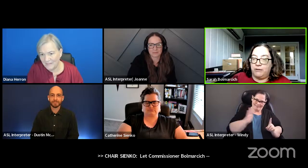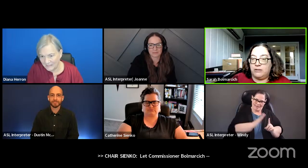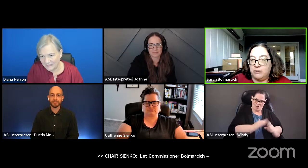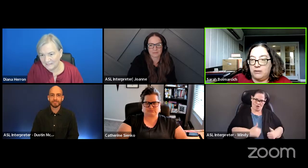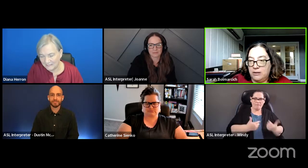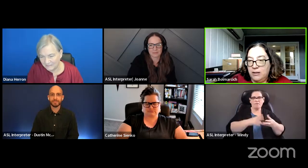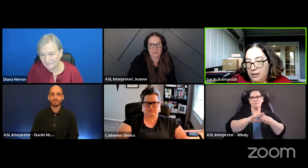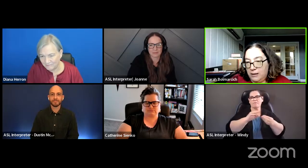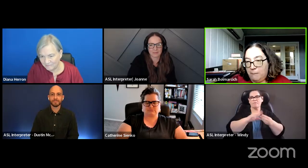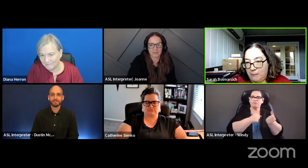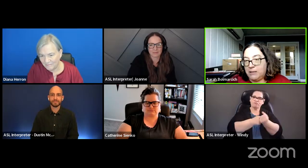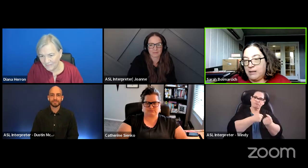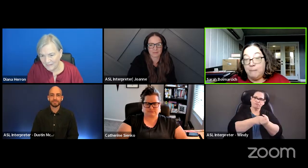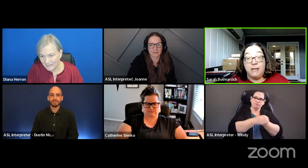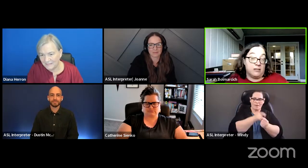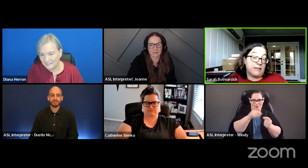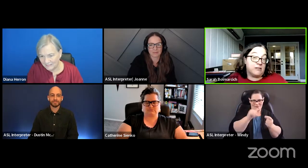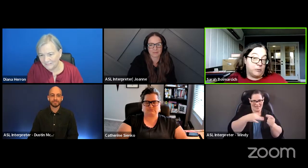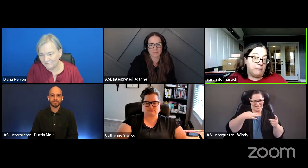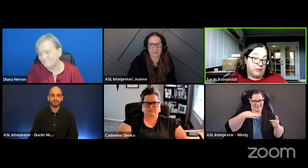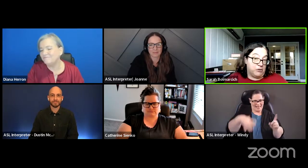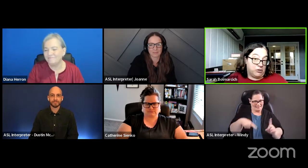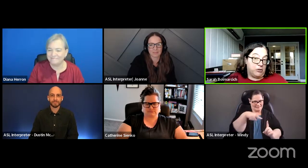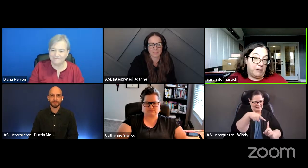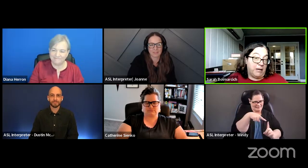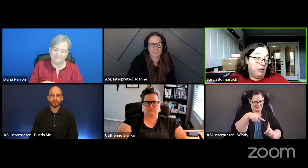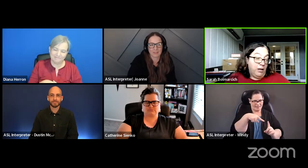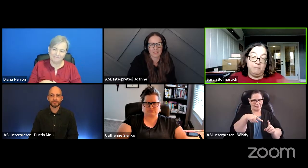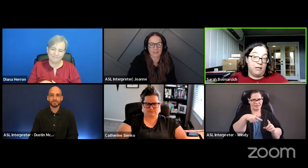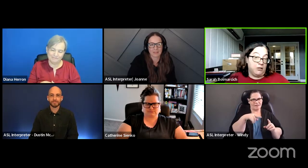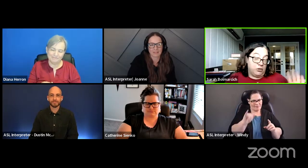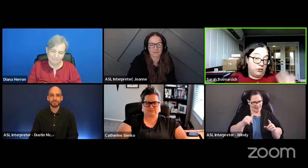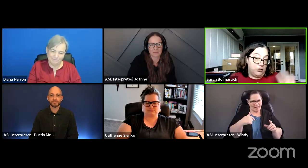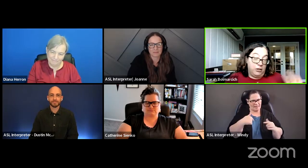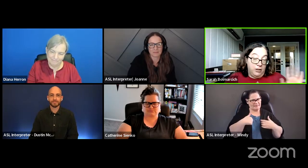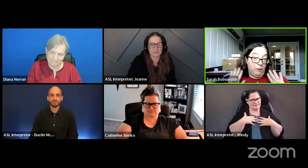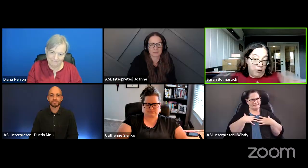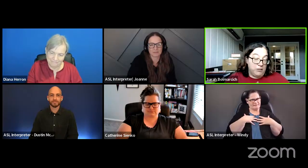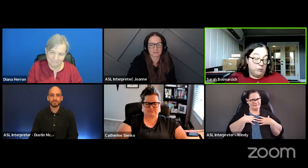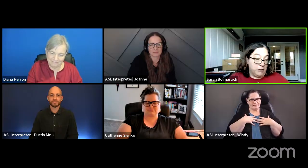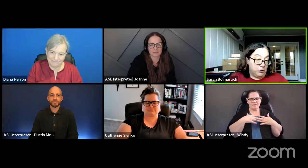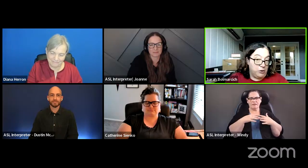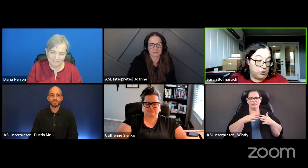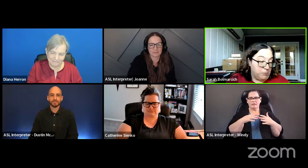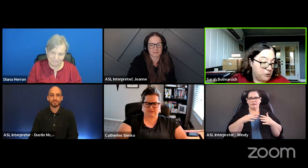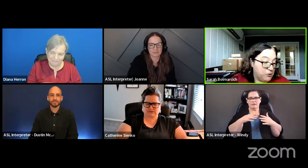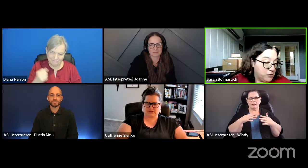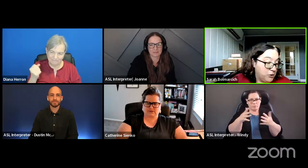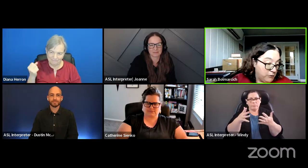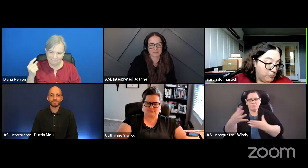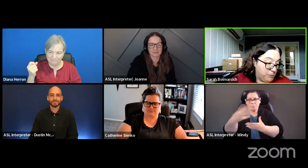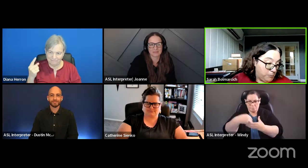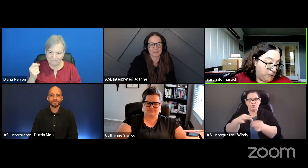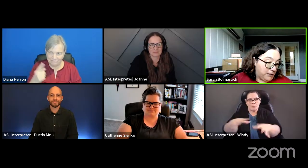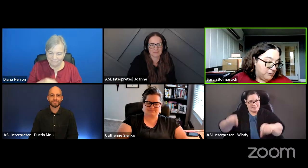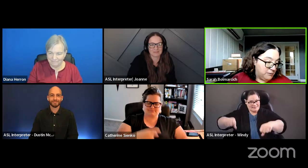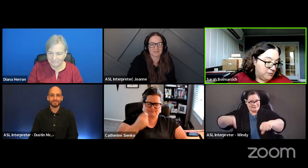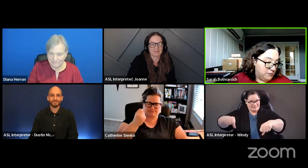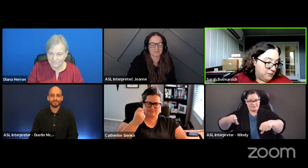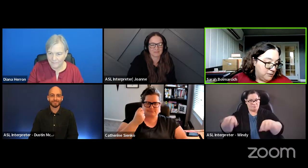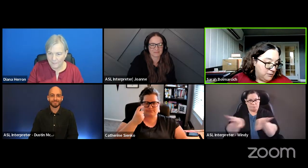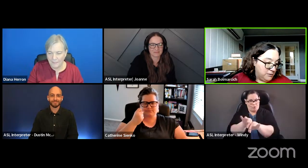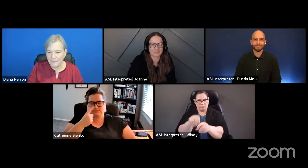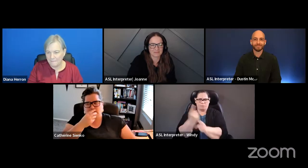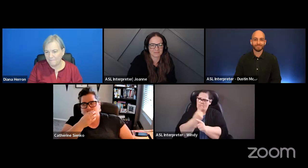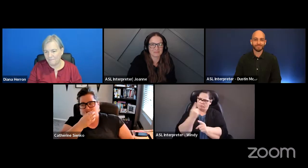character references in the public comments. That's what I'm concerned about. I'm not concerned. I want to include interpreters. They're appropriate.